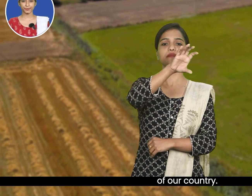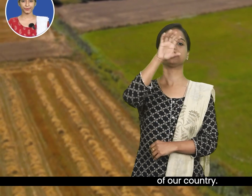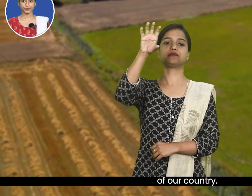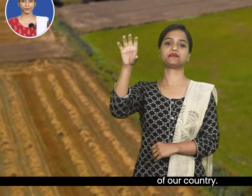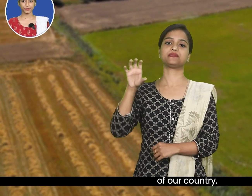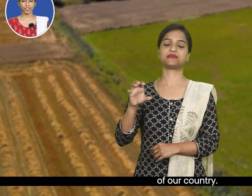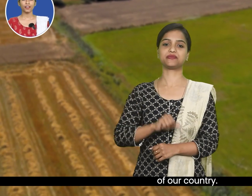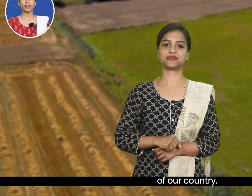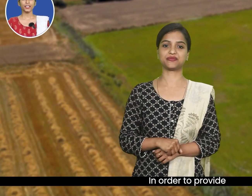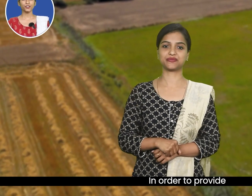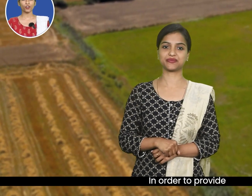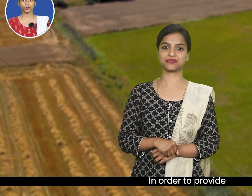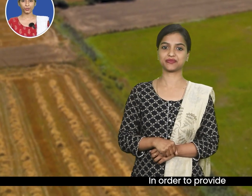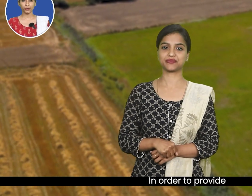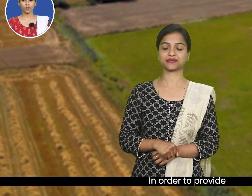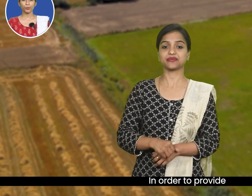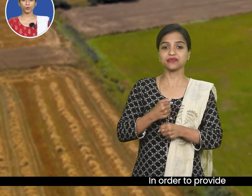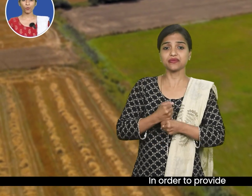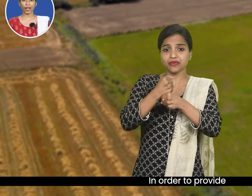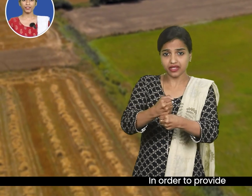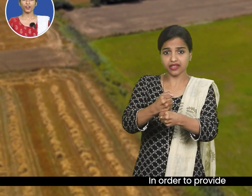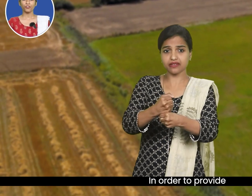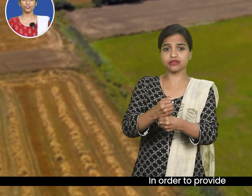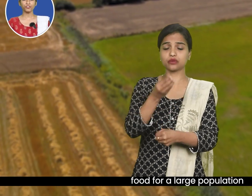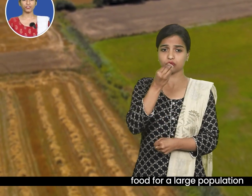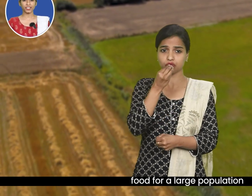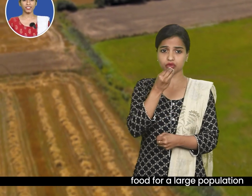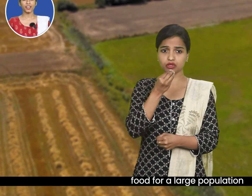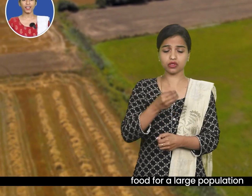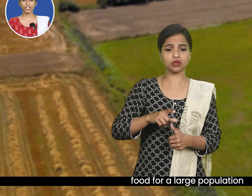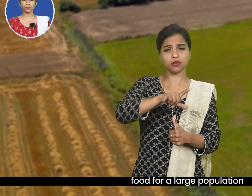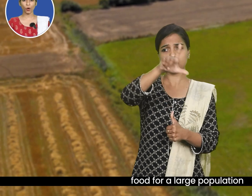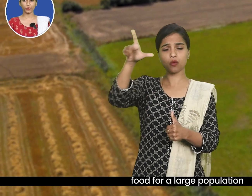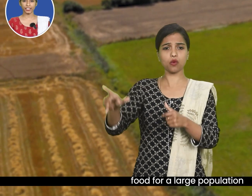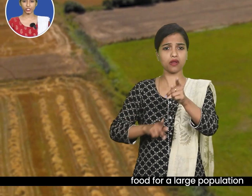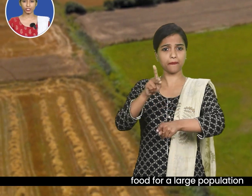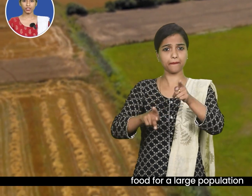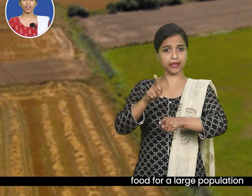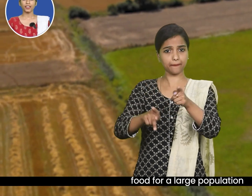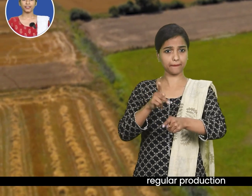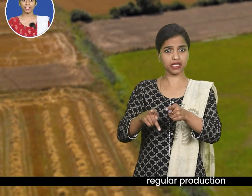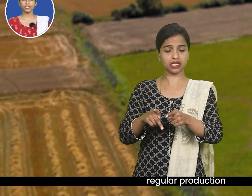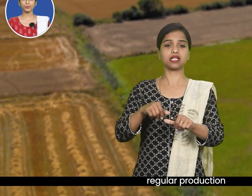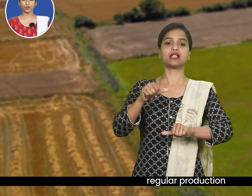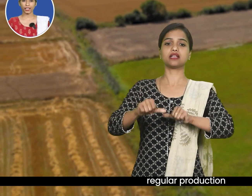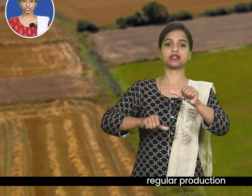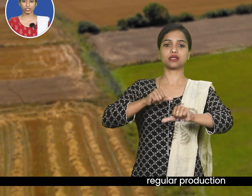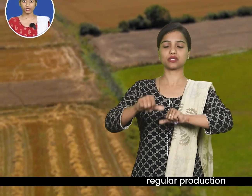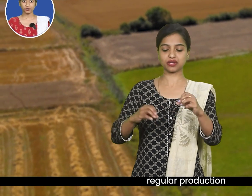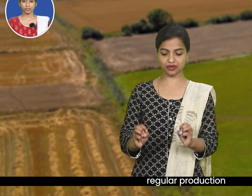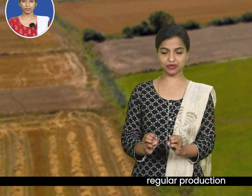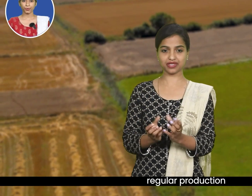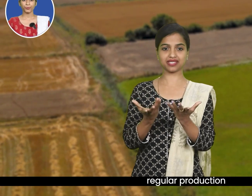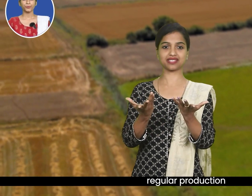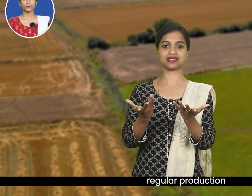country. In order to provide food for a large population, regular